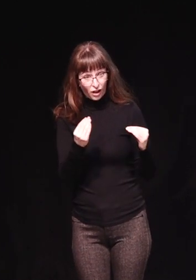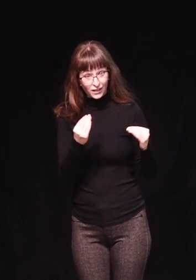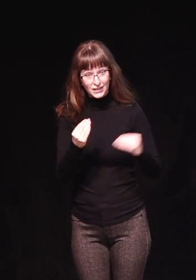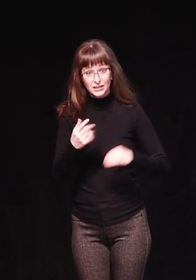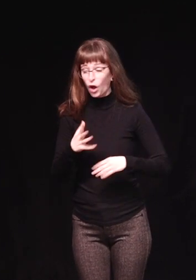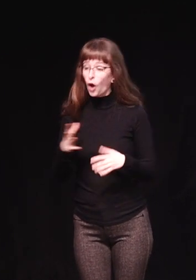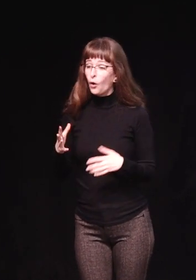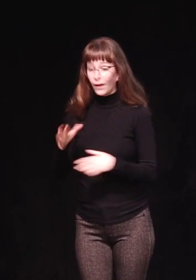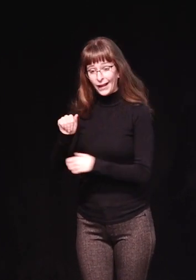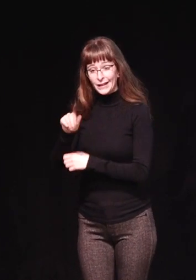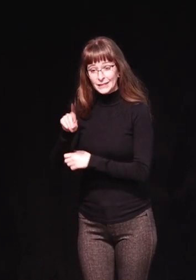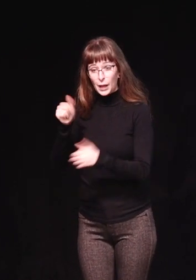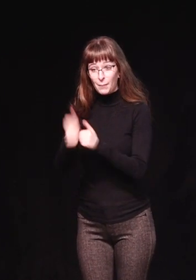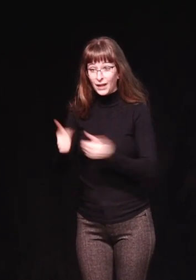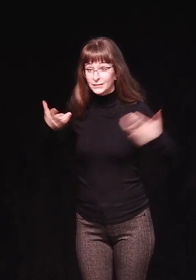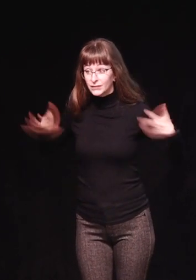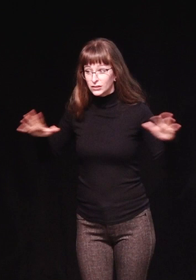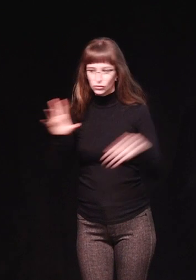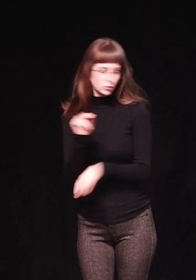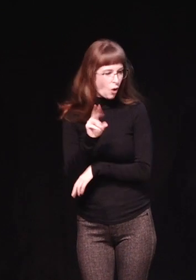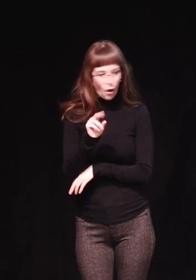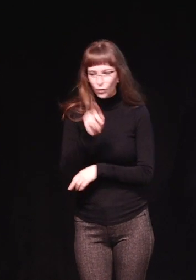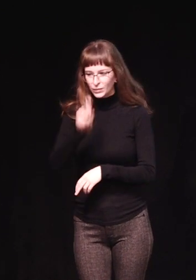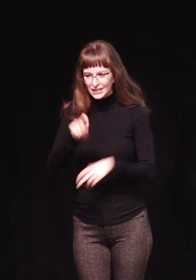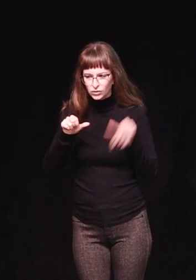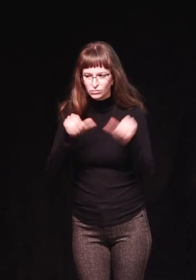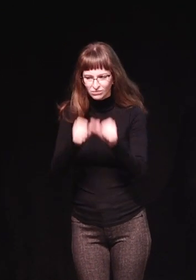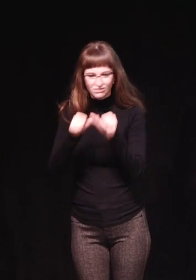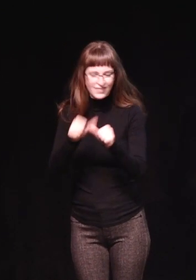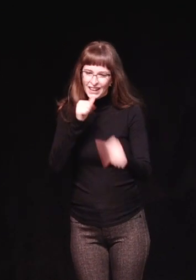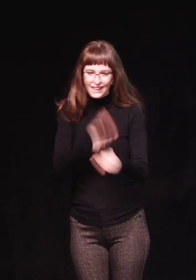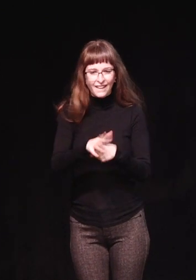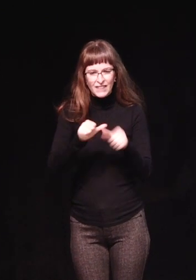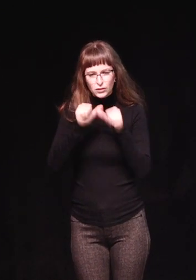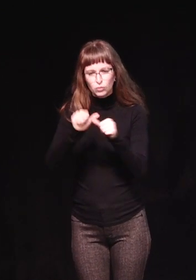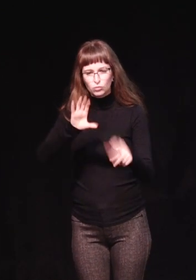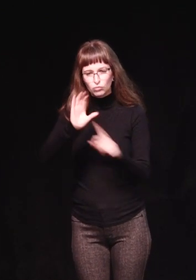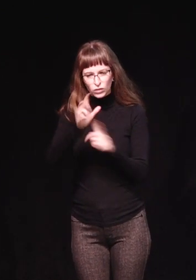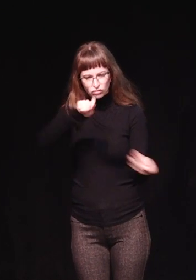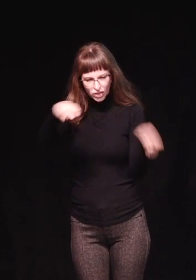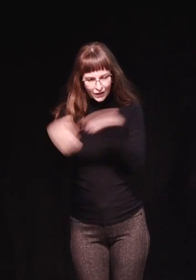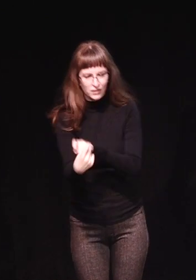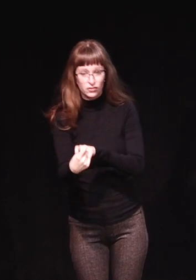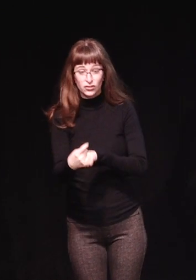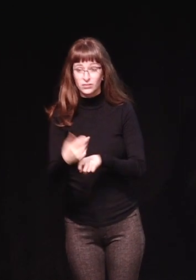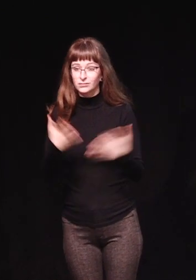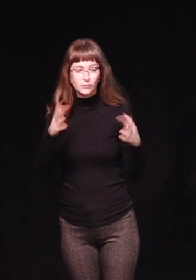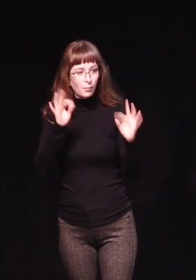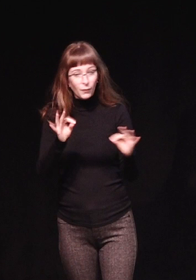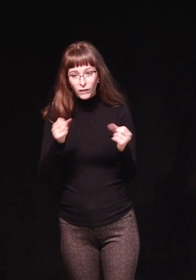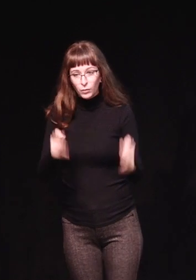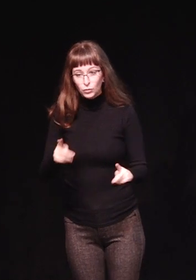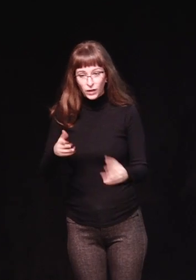Disabilities Act, we need to change the culture. And what better way than through film, right? Let this